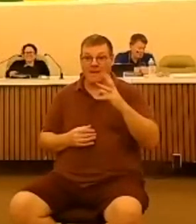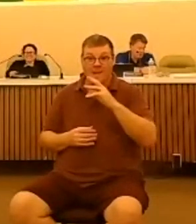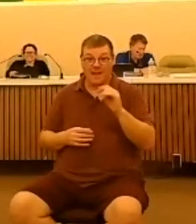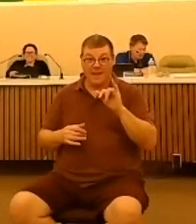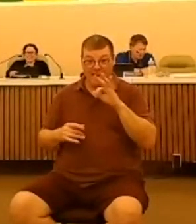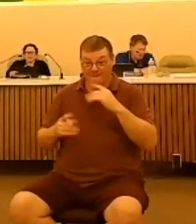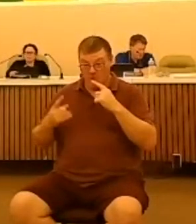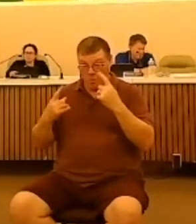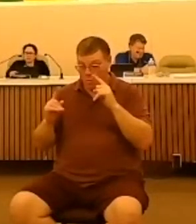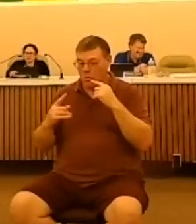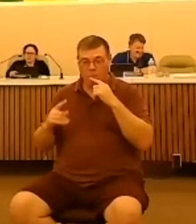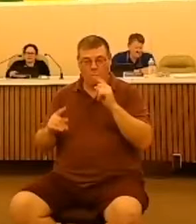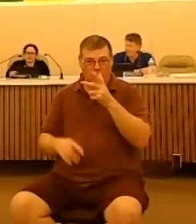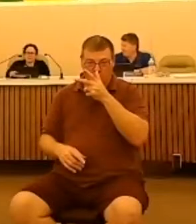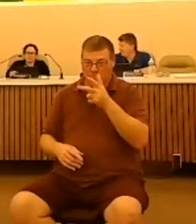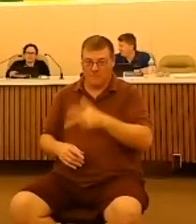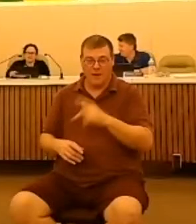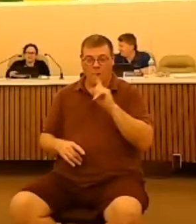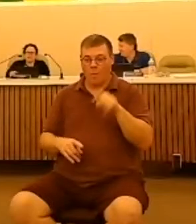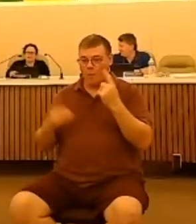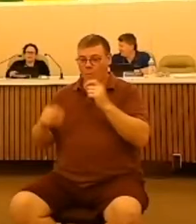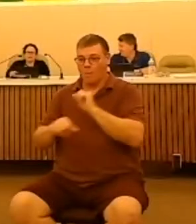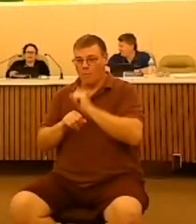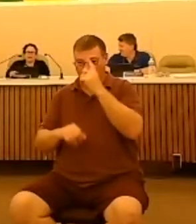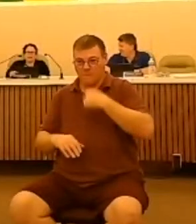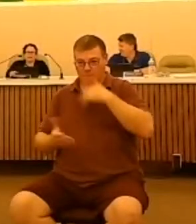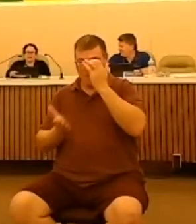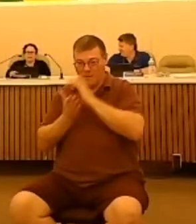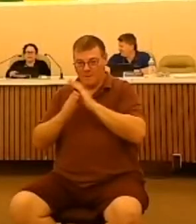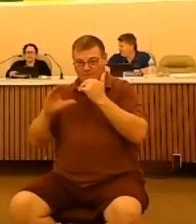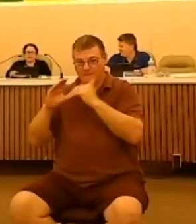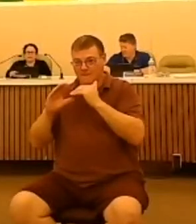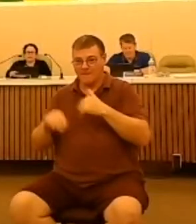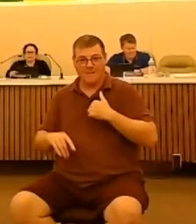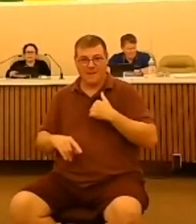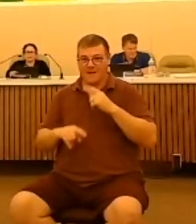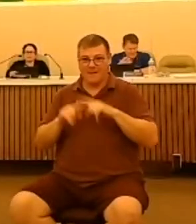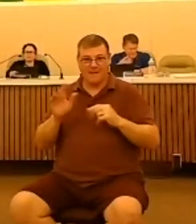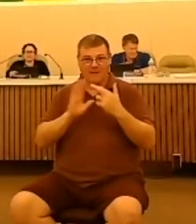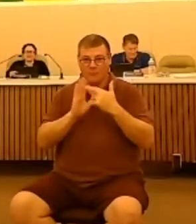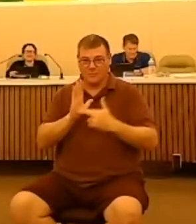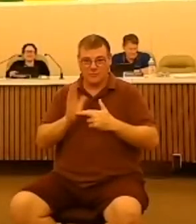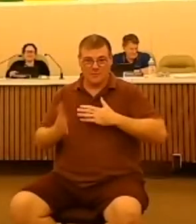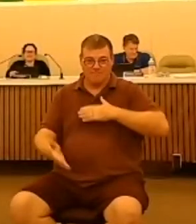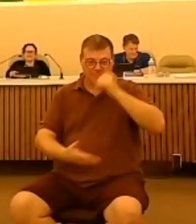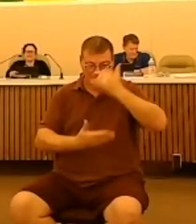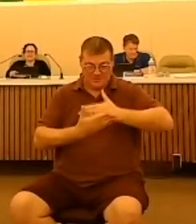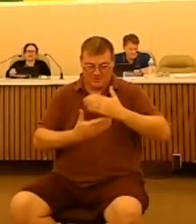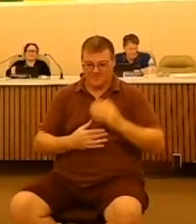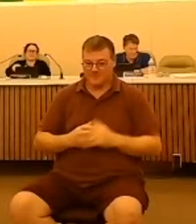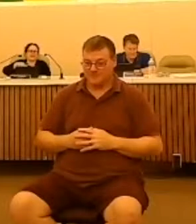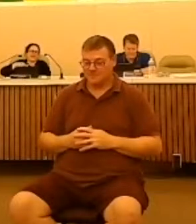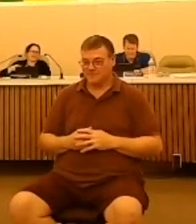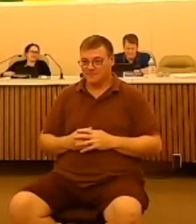worked poorly. It only works for my husband's email, so I can't register my It's- son for anything. He has to do it